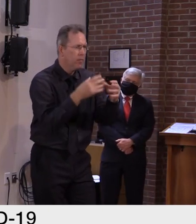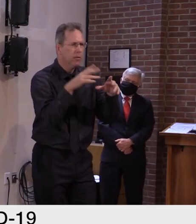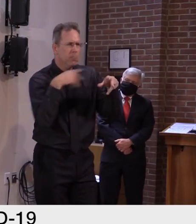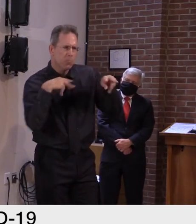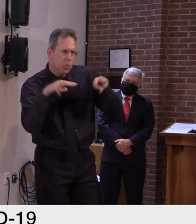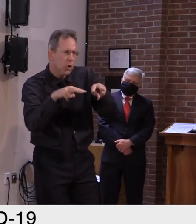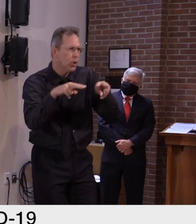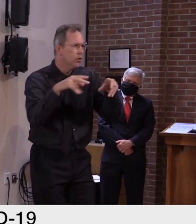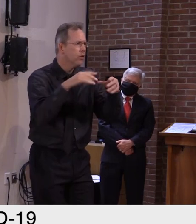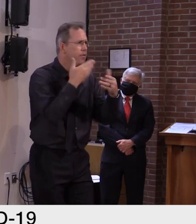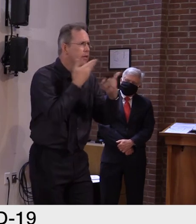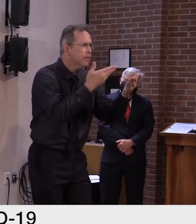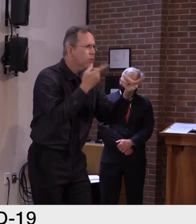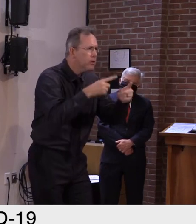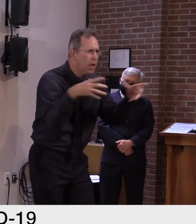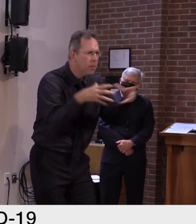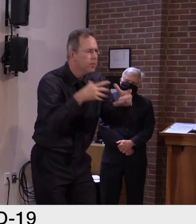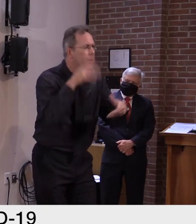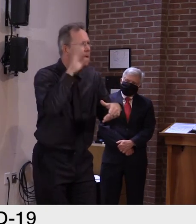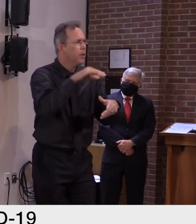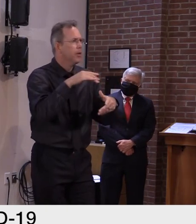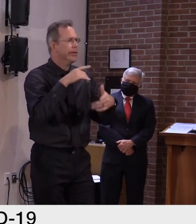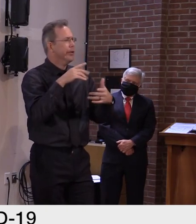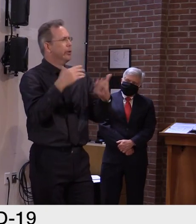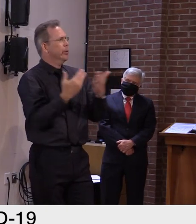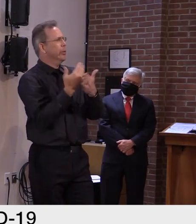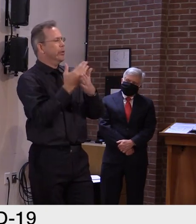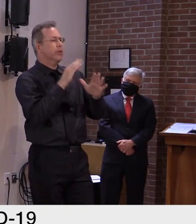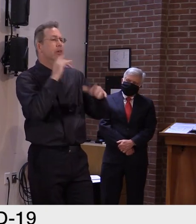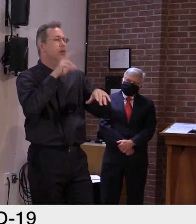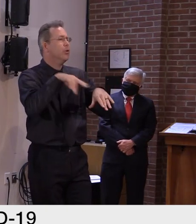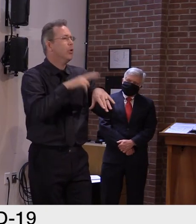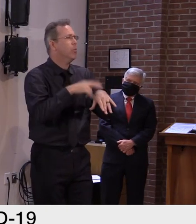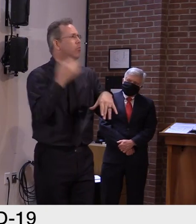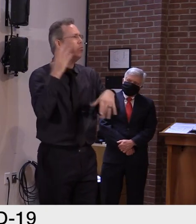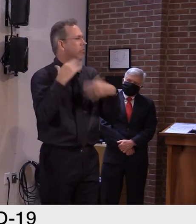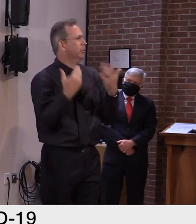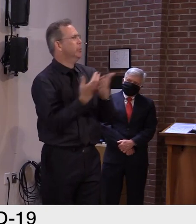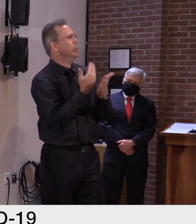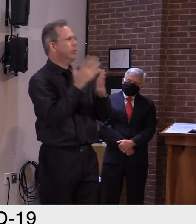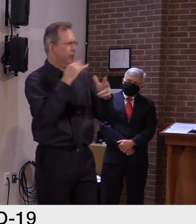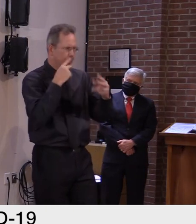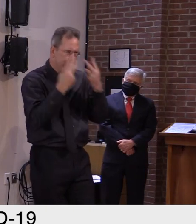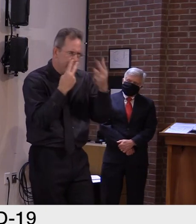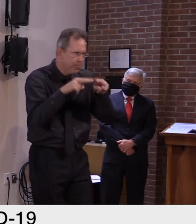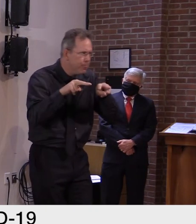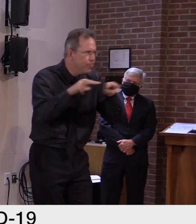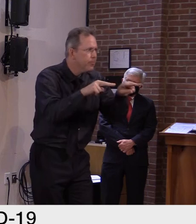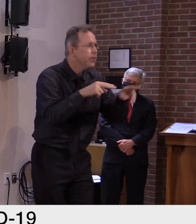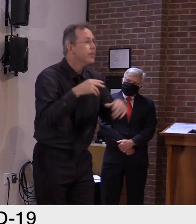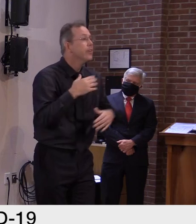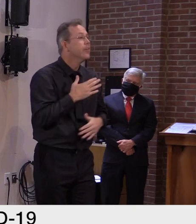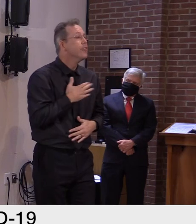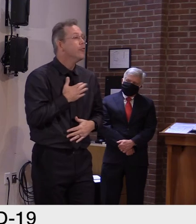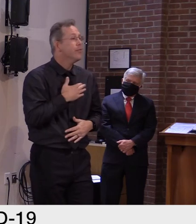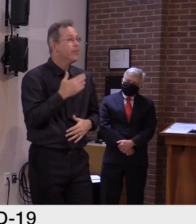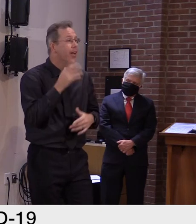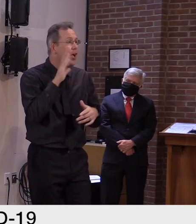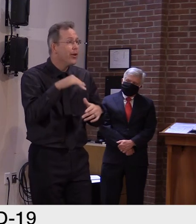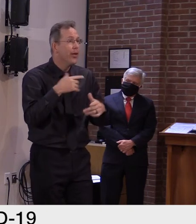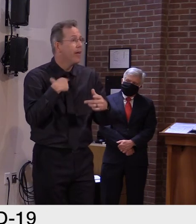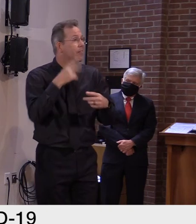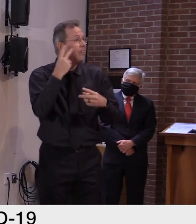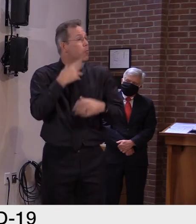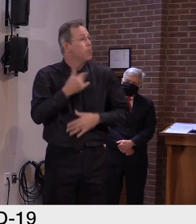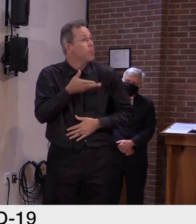experienced. We want to see our families, again, with my own mom. I haven't seen her physically for